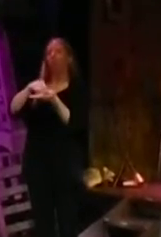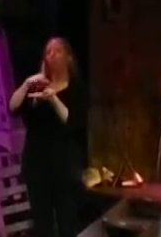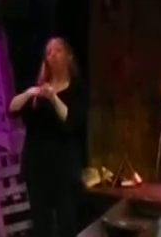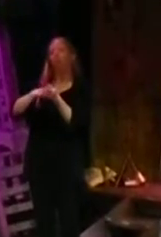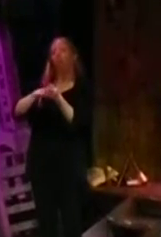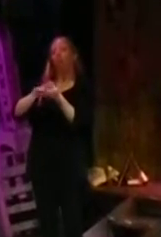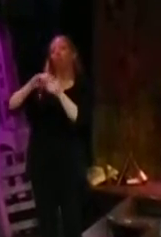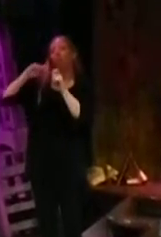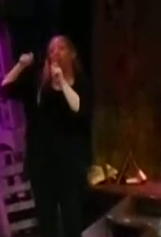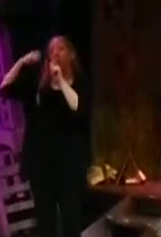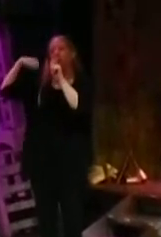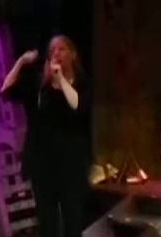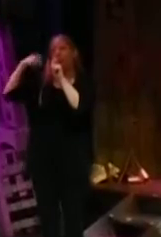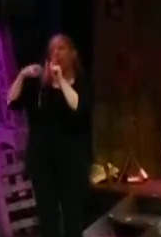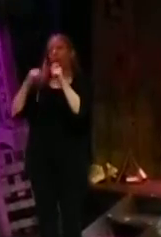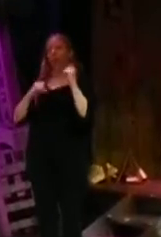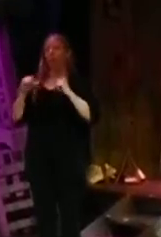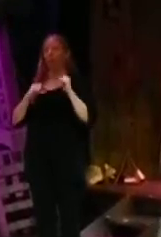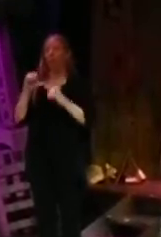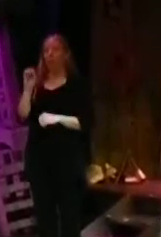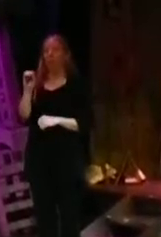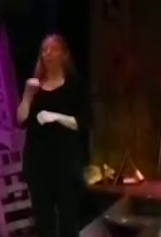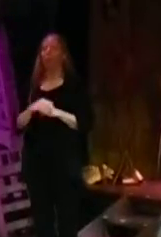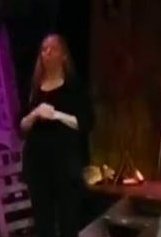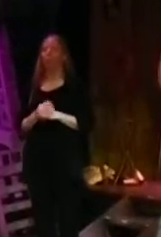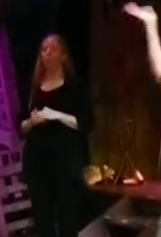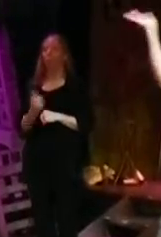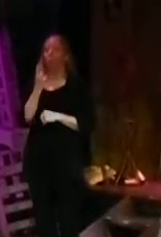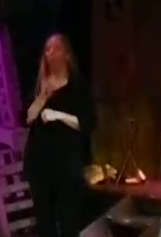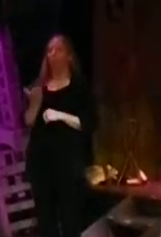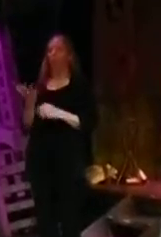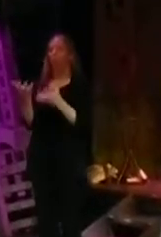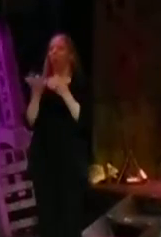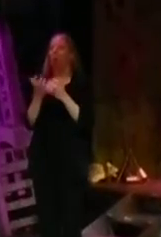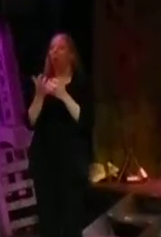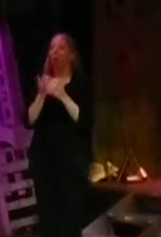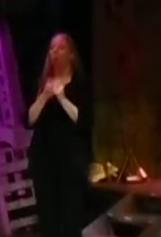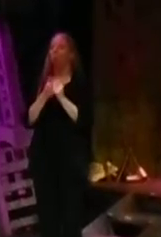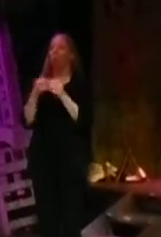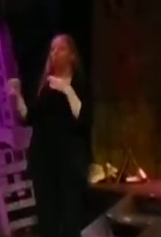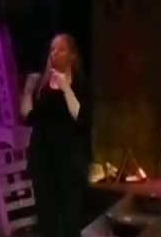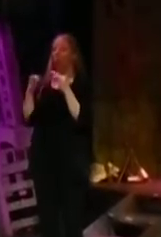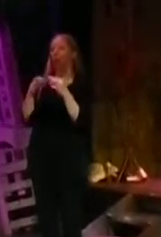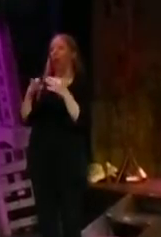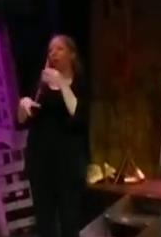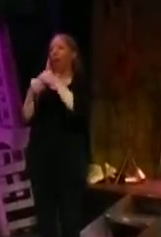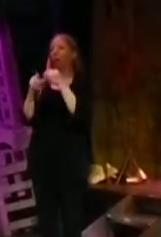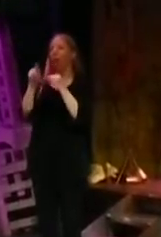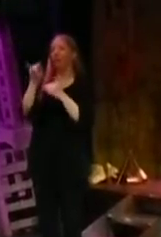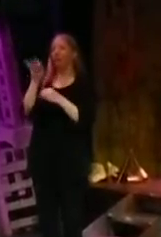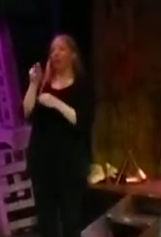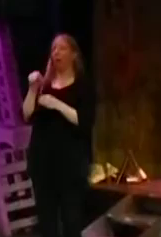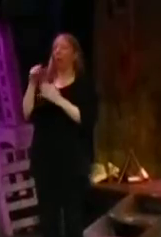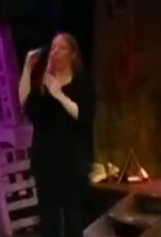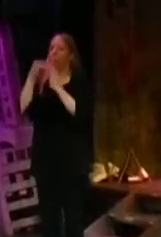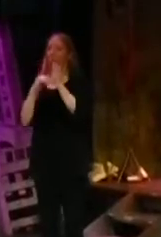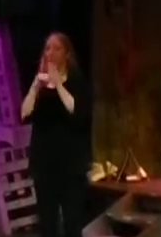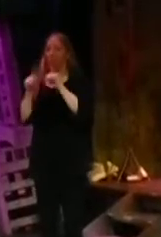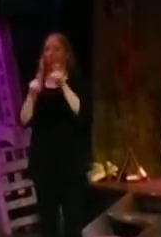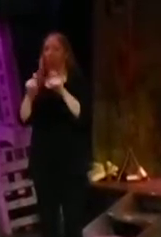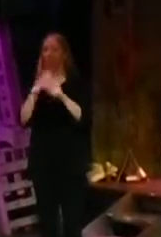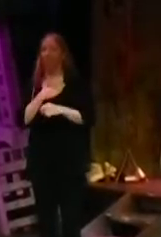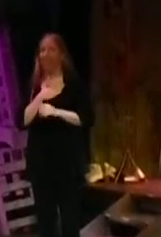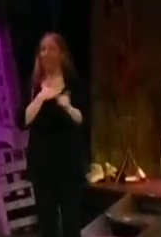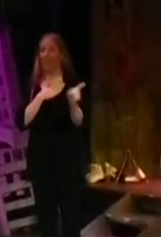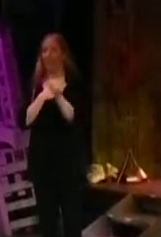theater company. And one of the things that I want to follow that Tiffany said is please fill out those forms, because as